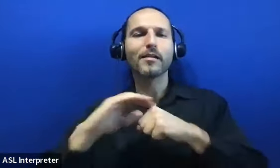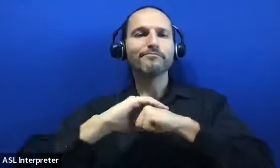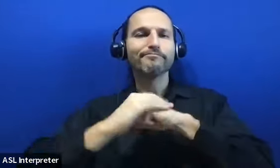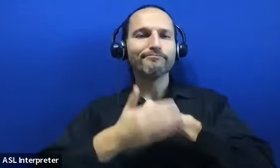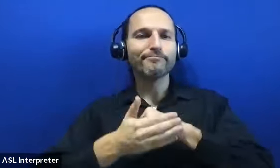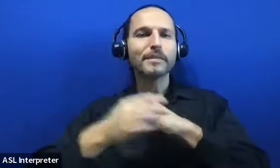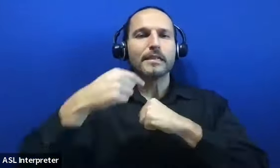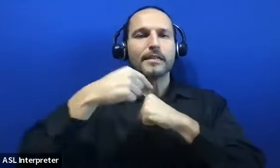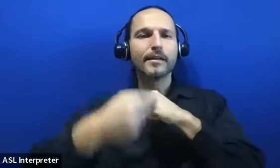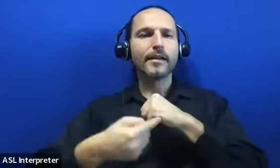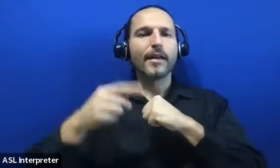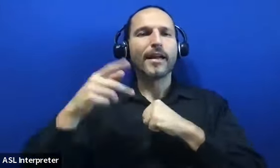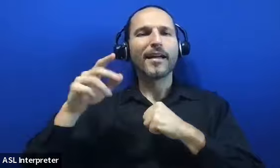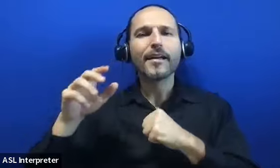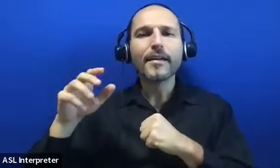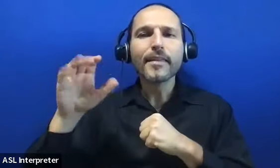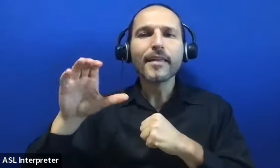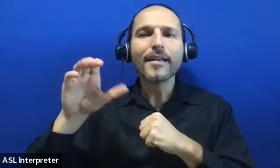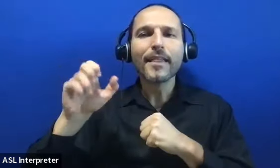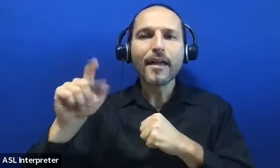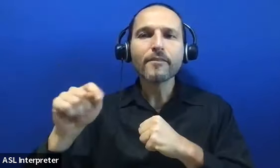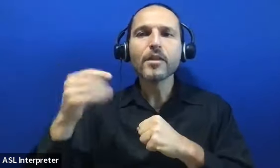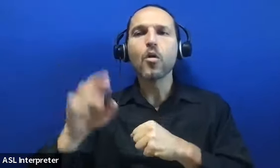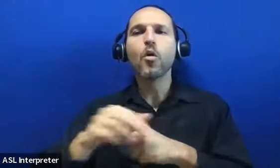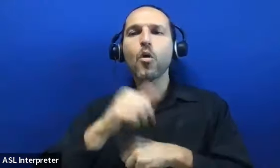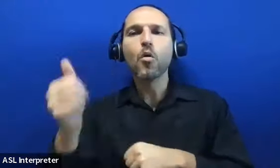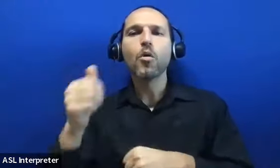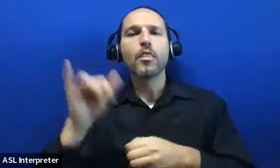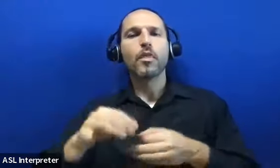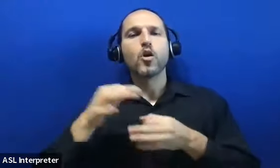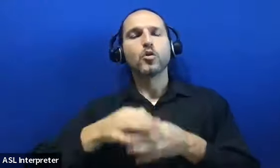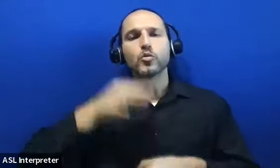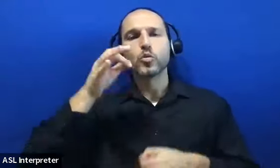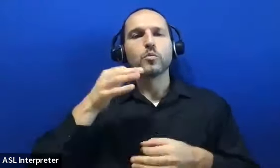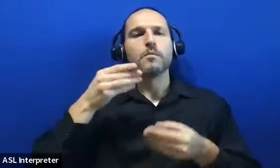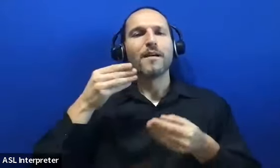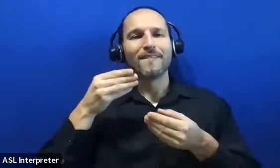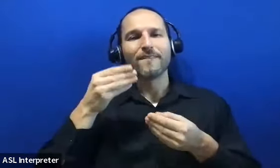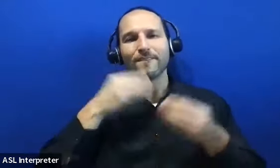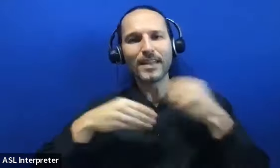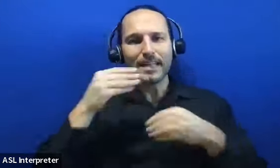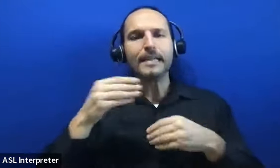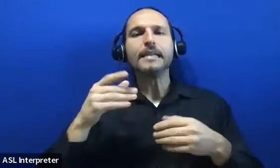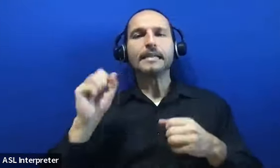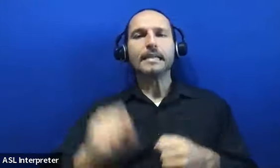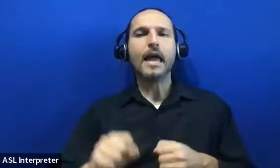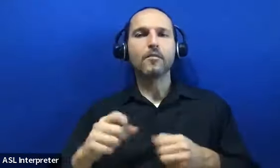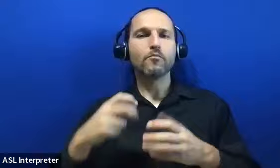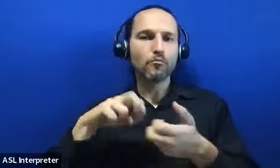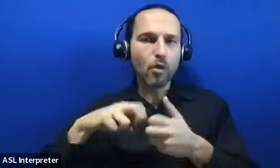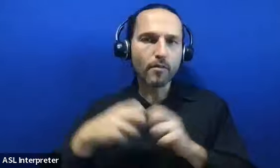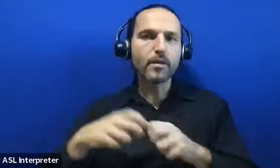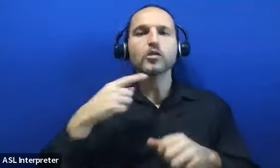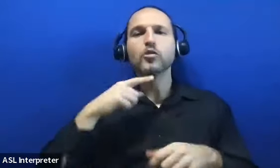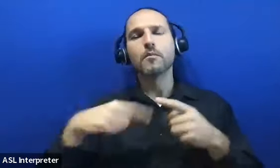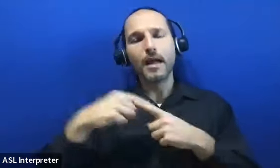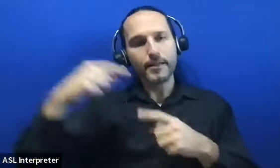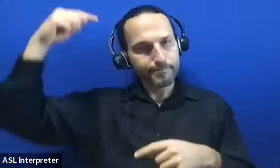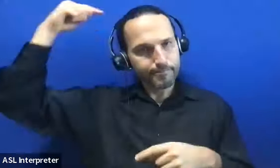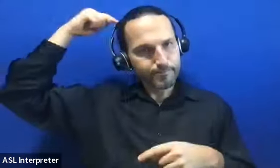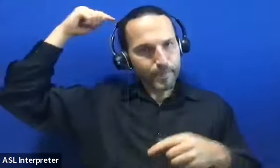about delaying introduction to oral eating due to tube feeding and why that may cause feeding and swallowing problems. We talked about cranial nerve